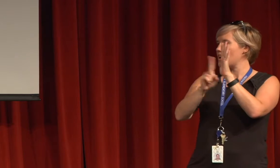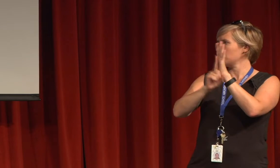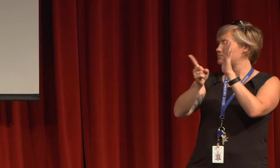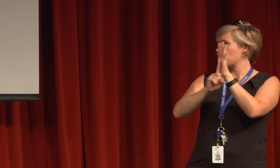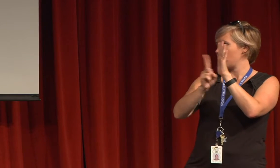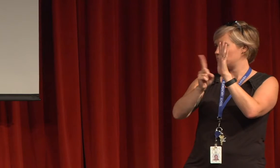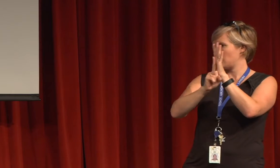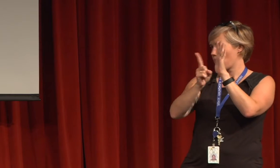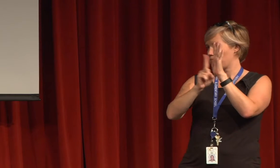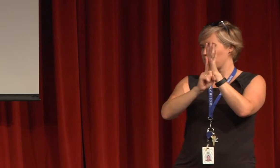alarm.